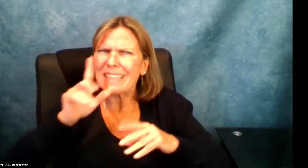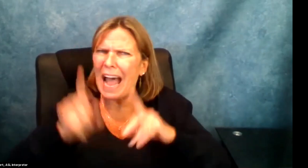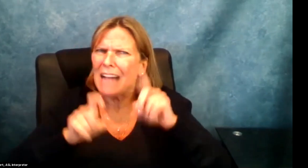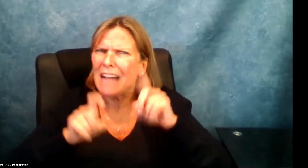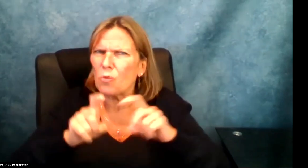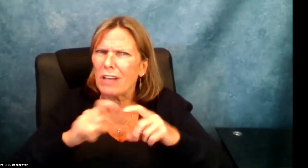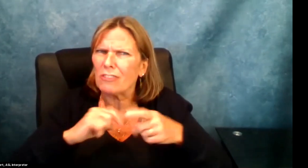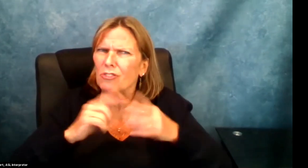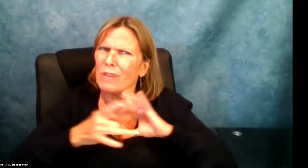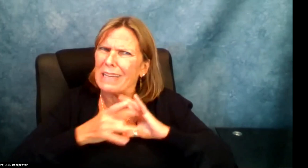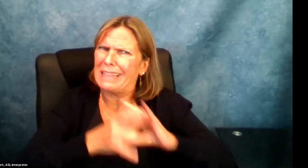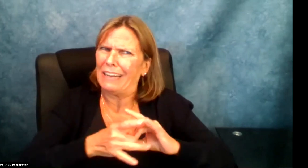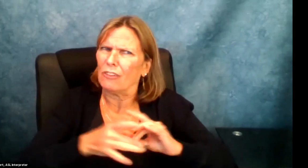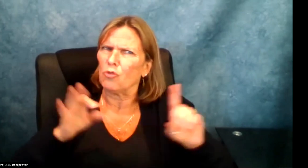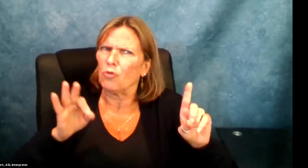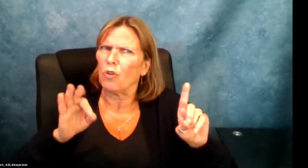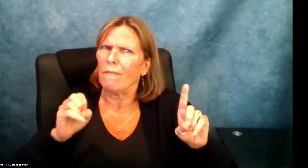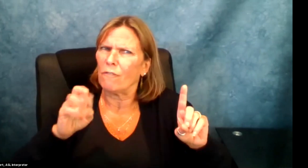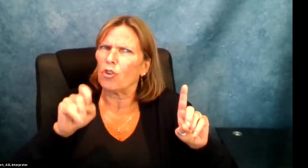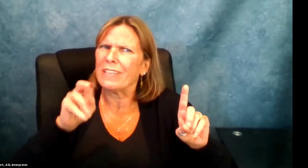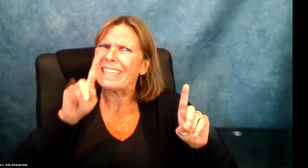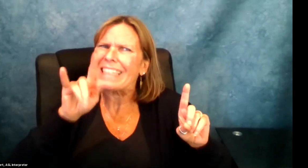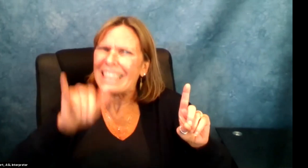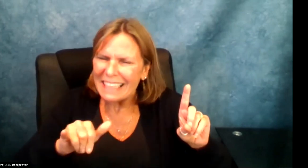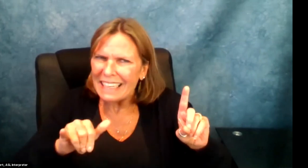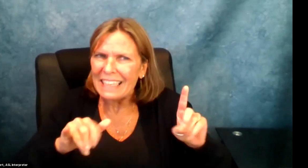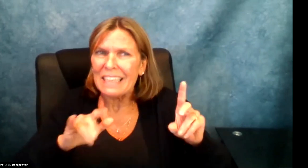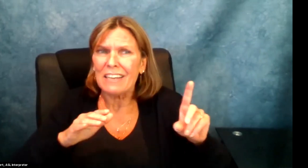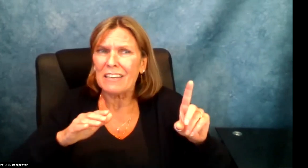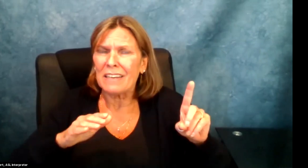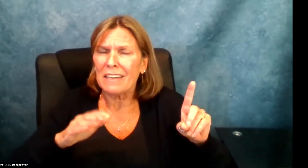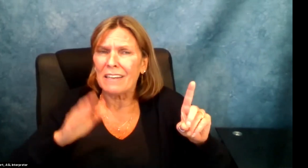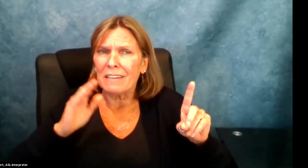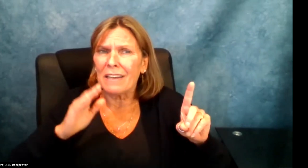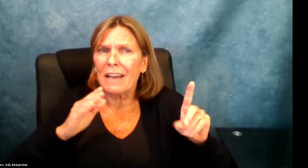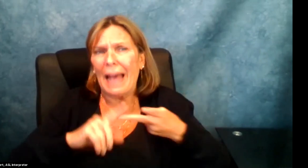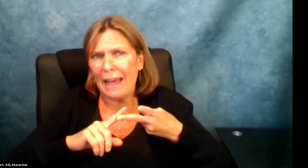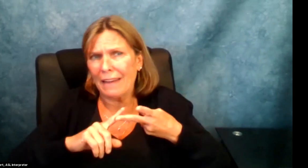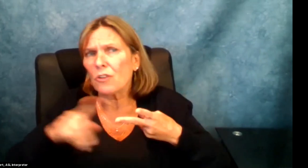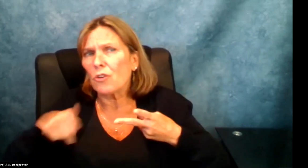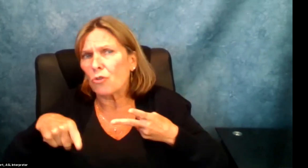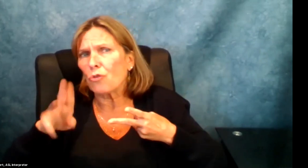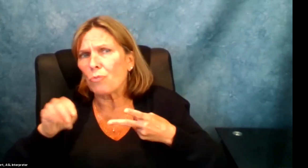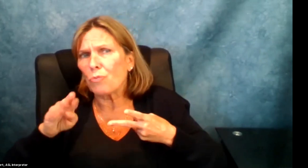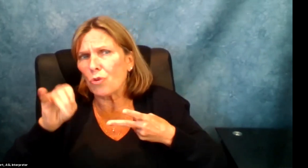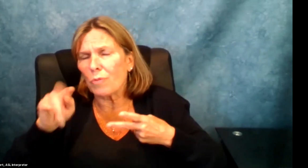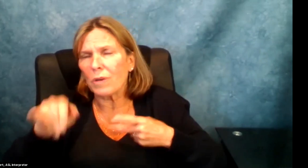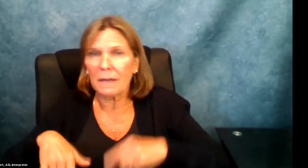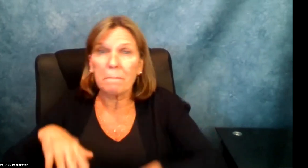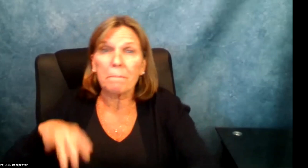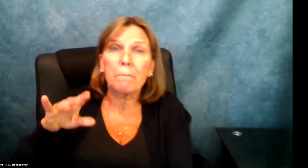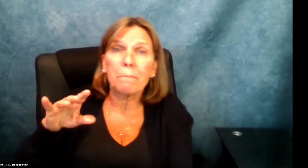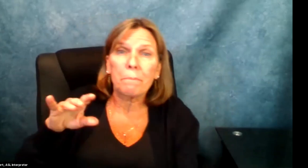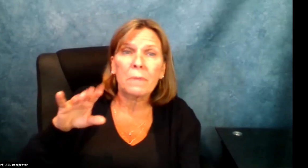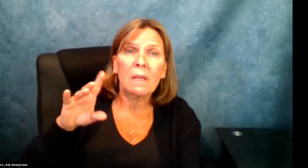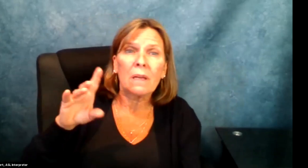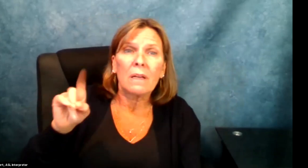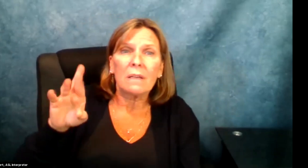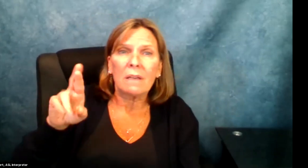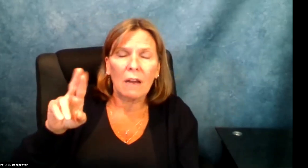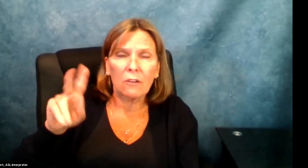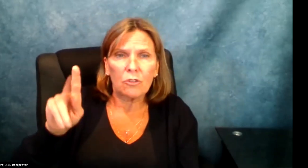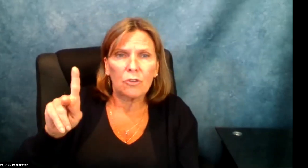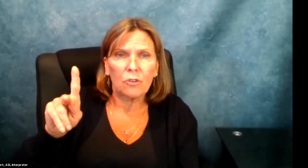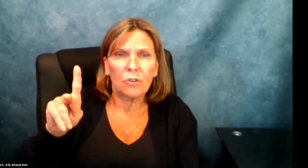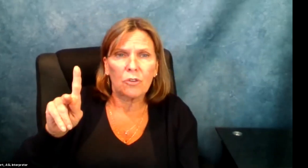Yeah, so some of the people who are probably listening in tonight have had conversations with me about vaccines here in the